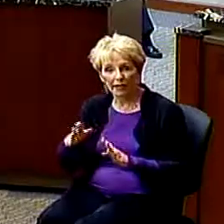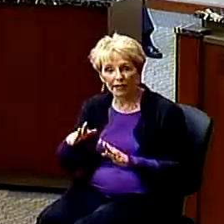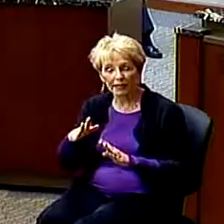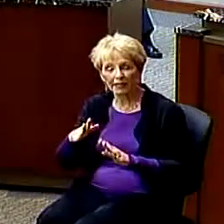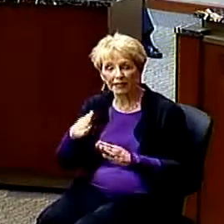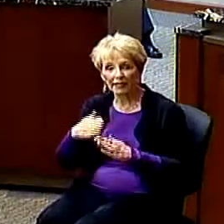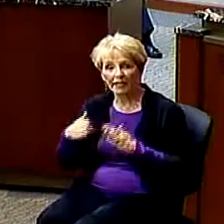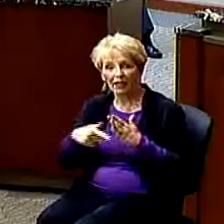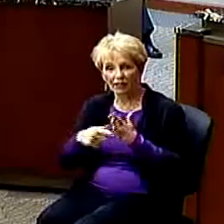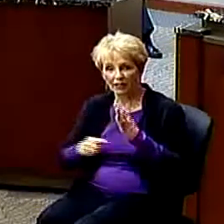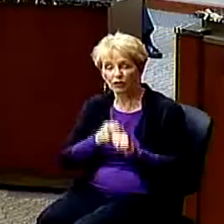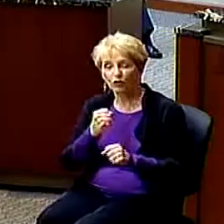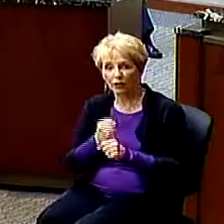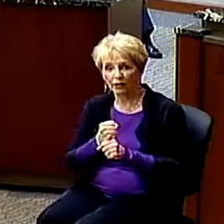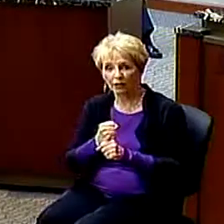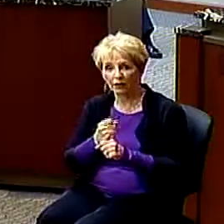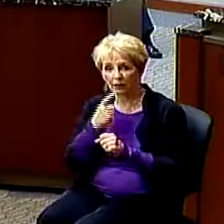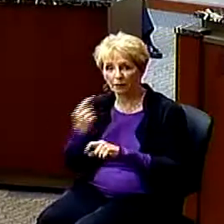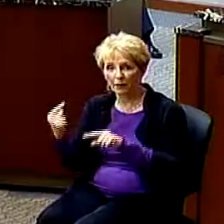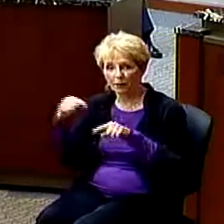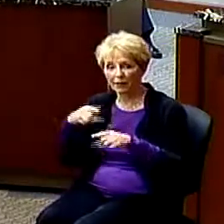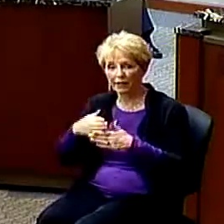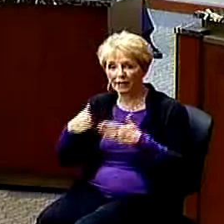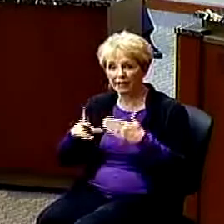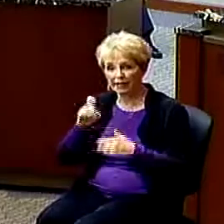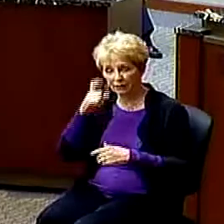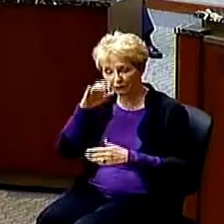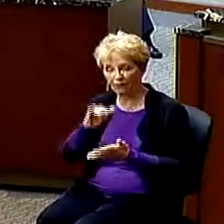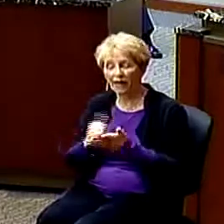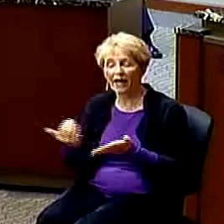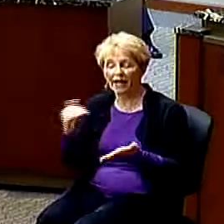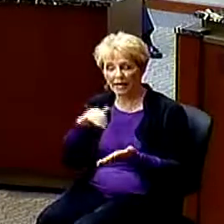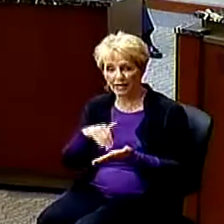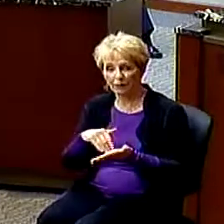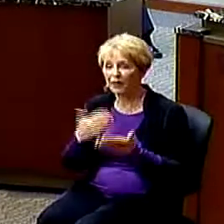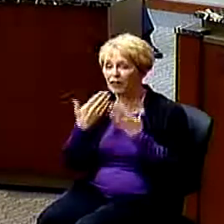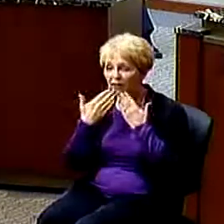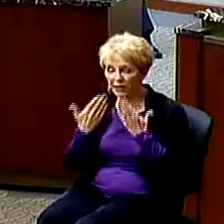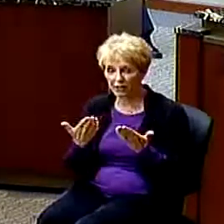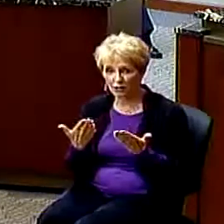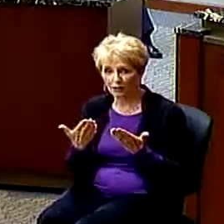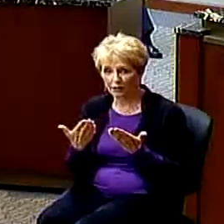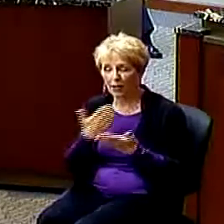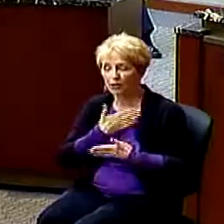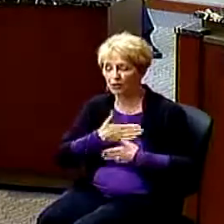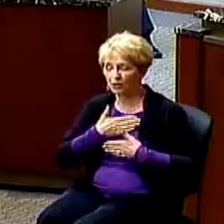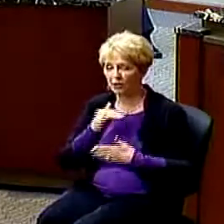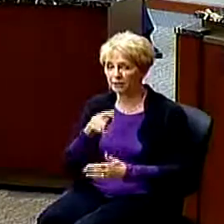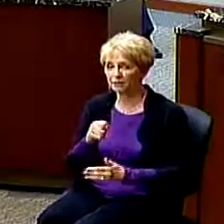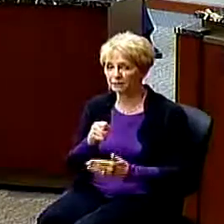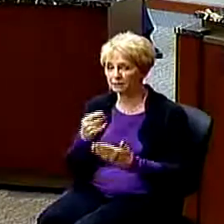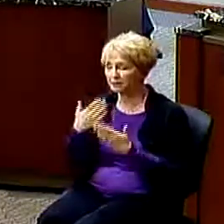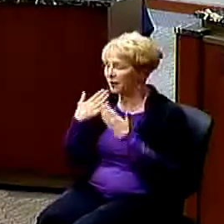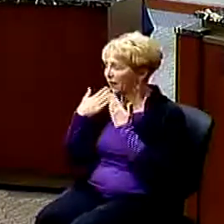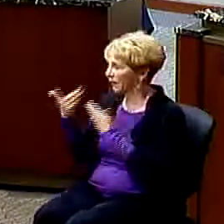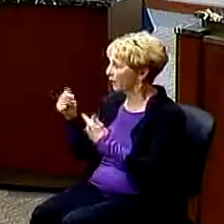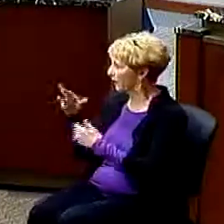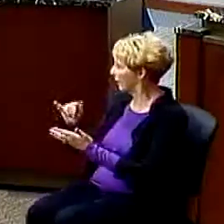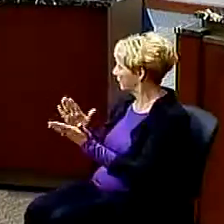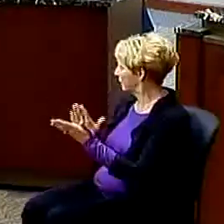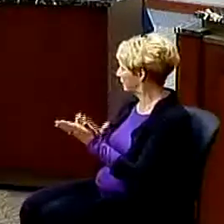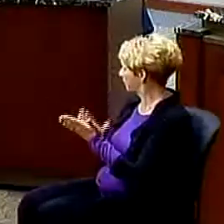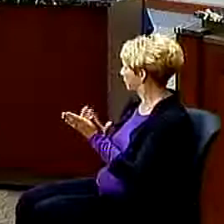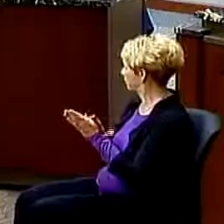of this year, but I'll be back again in December for that, I guess. But thank you and appreciate it. Thank you, Gary.